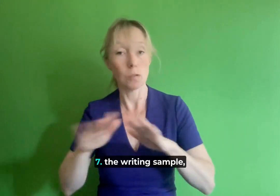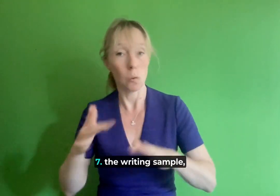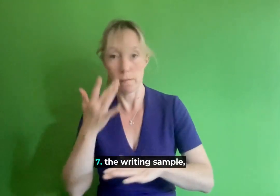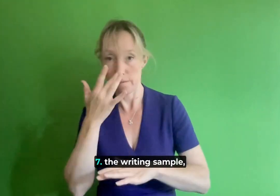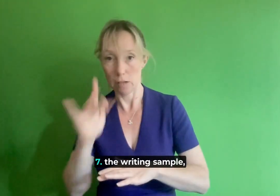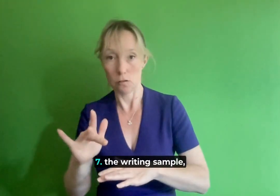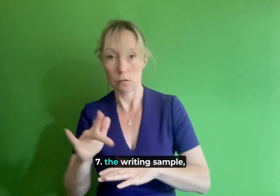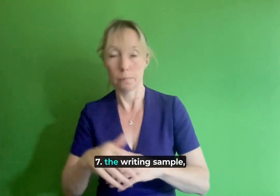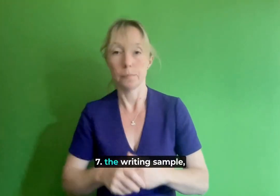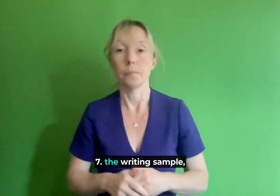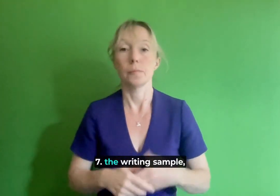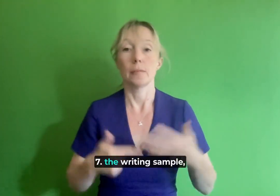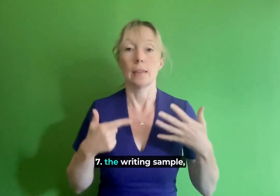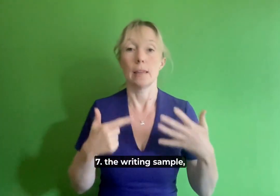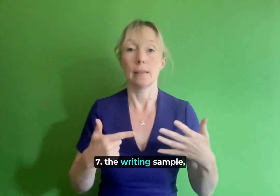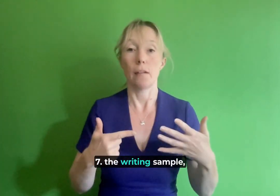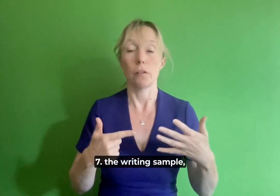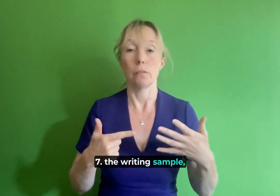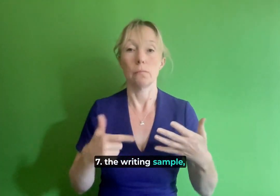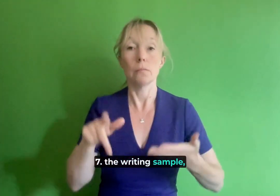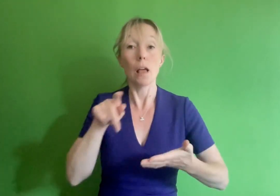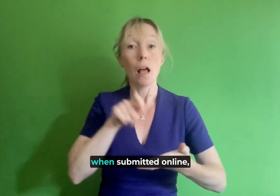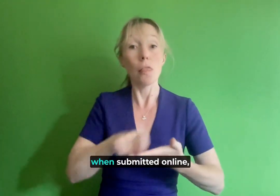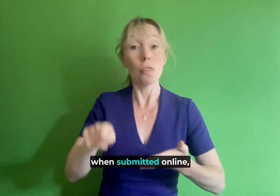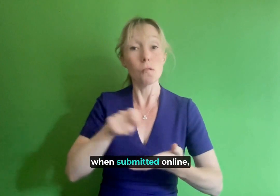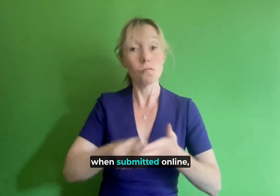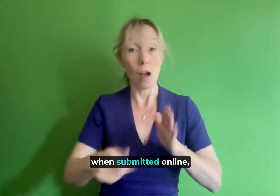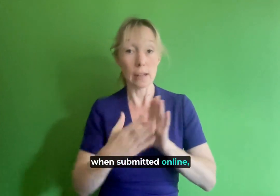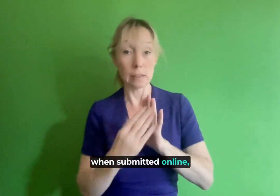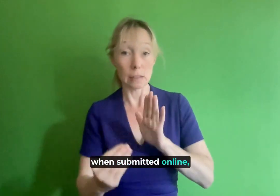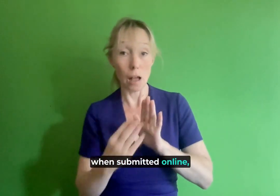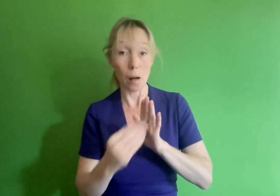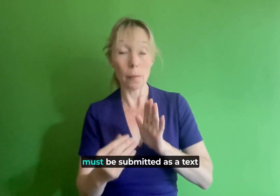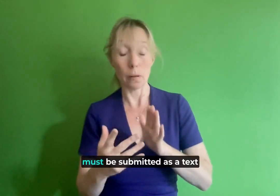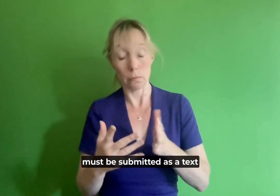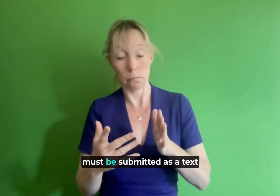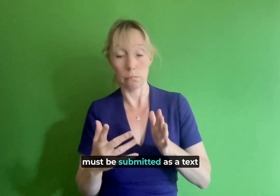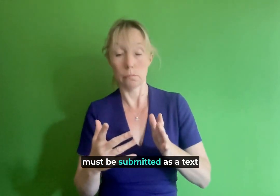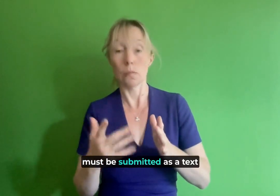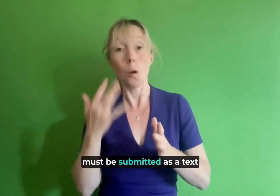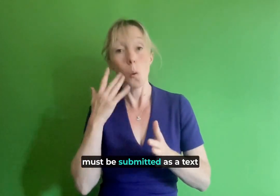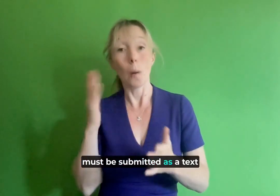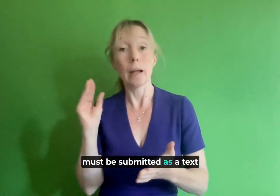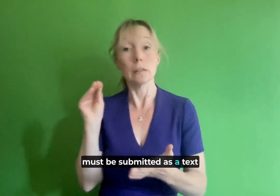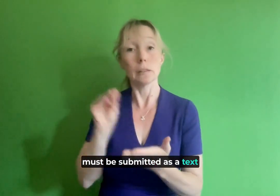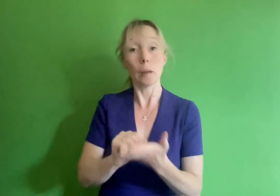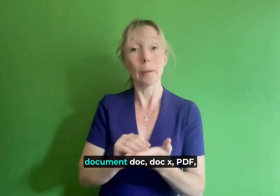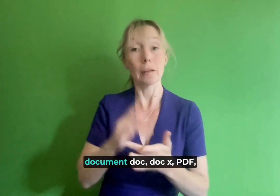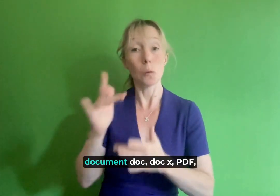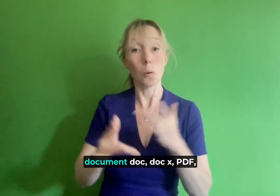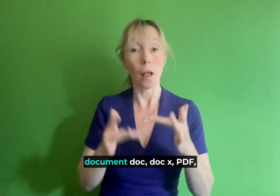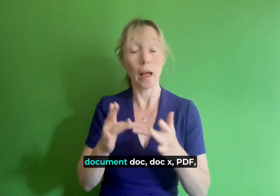7. The writing sample, when submitted online, must be submitted as a text document,